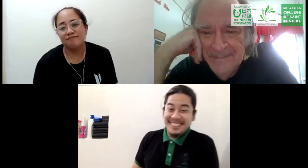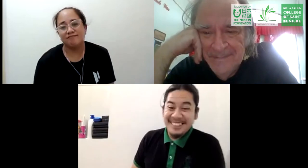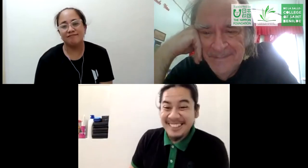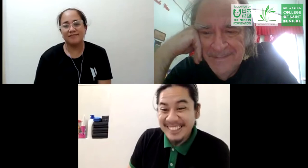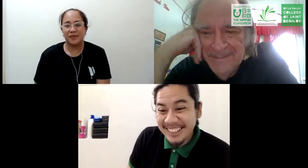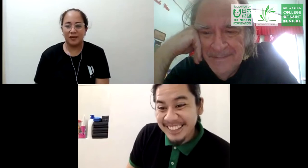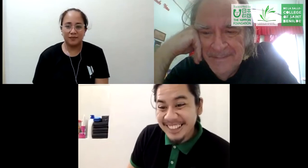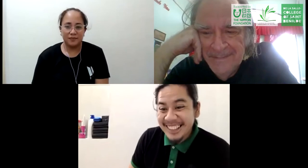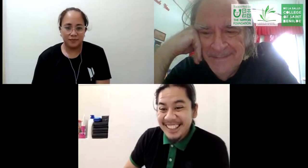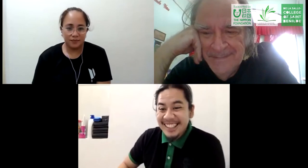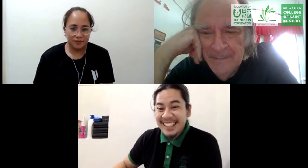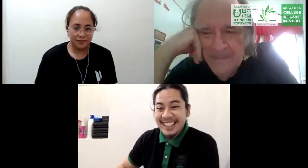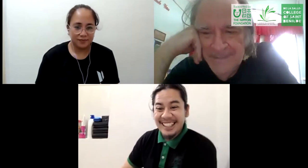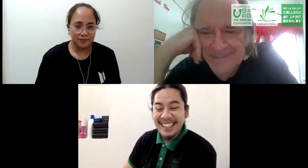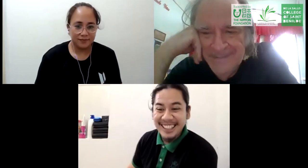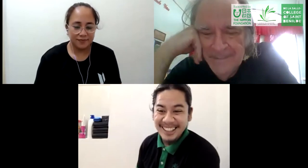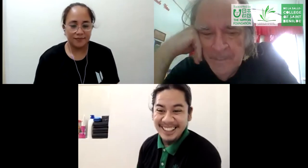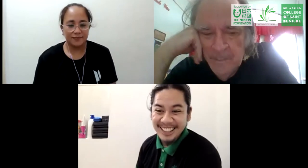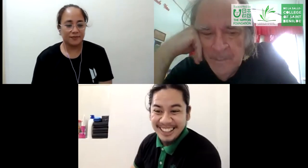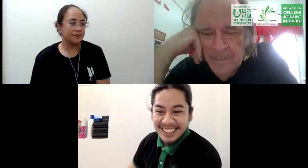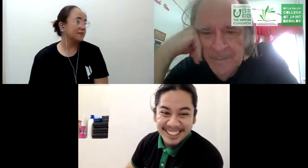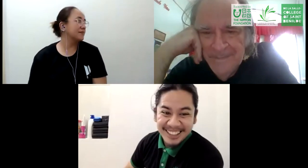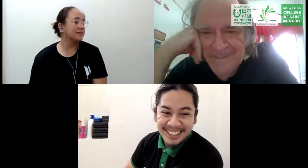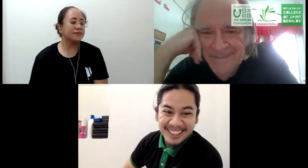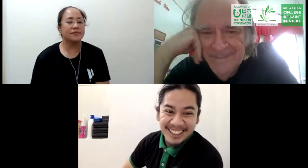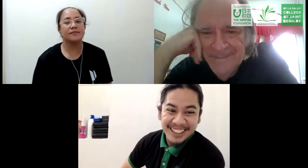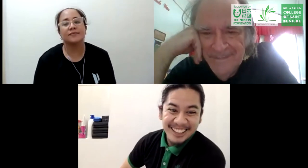just to see if we have the same, if we're on the same page.